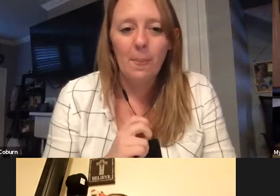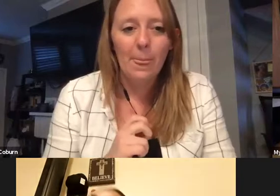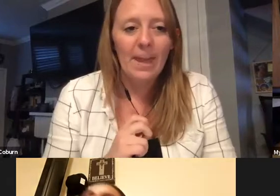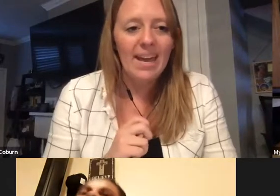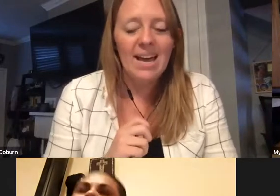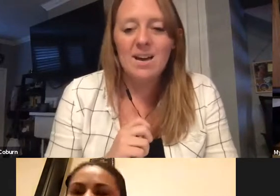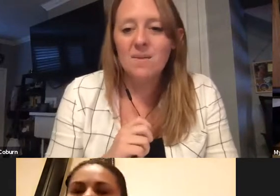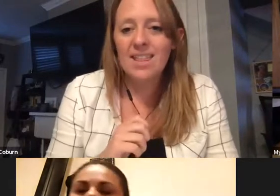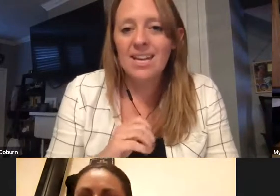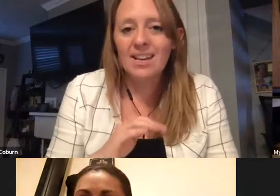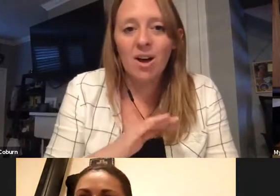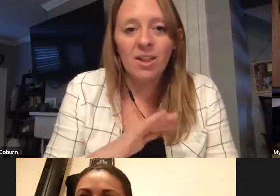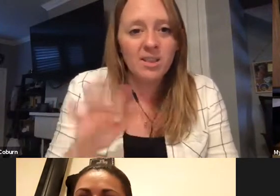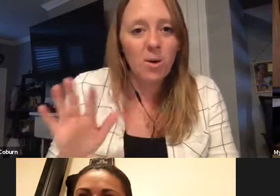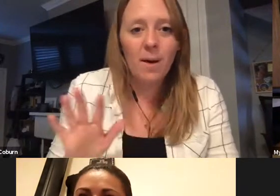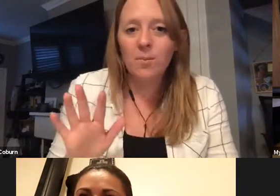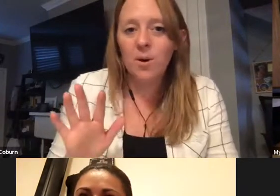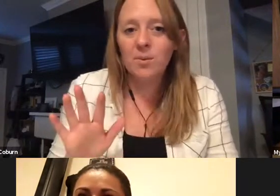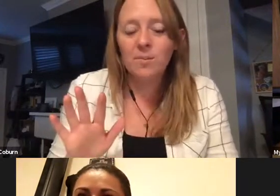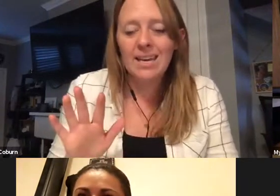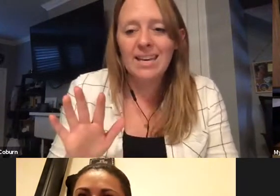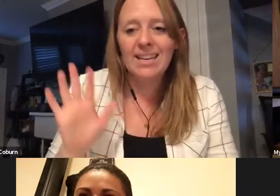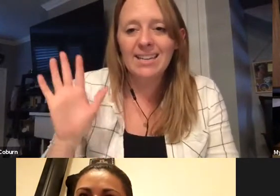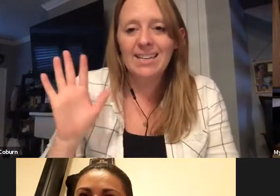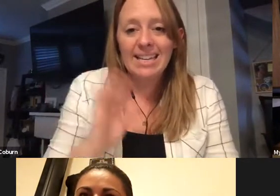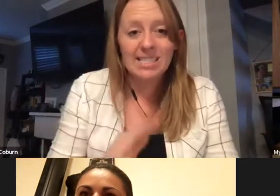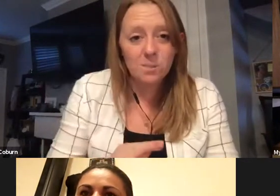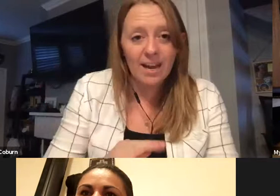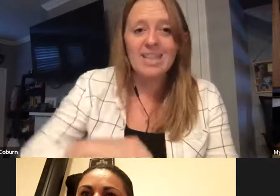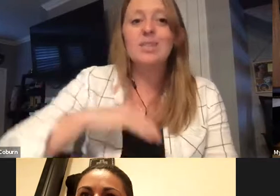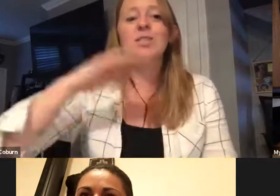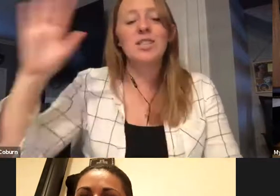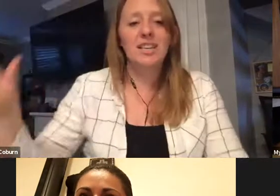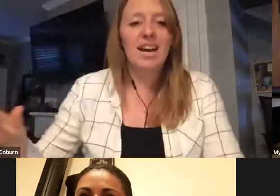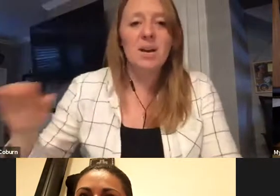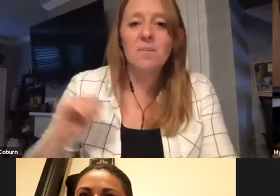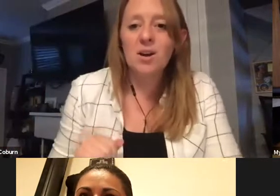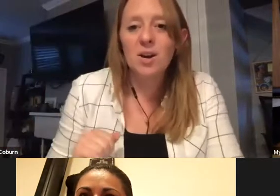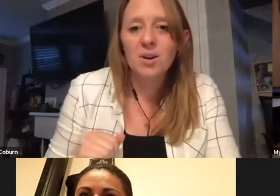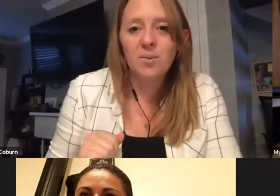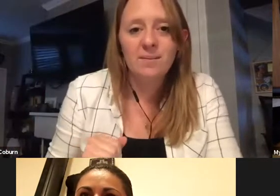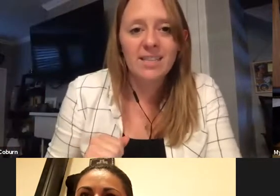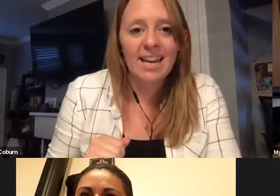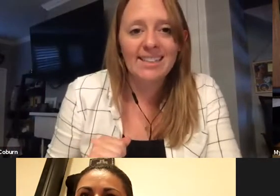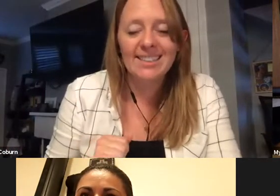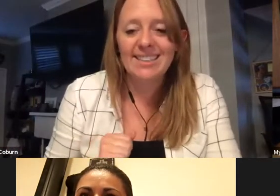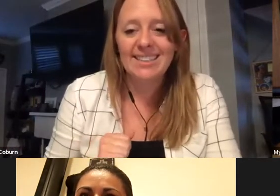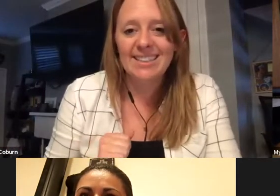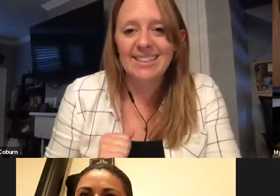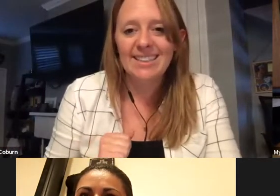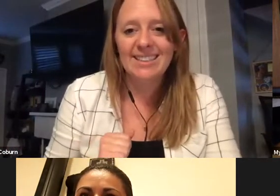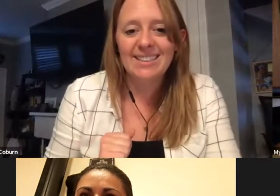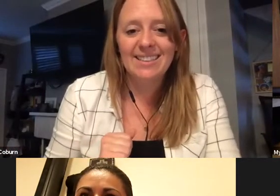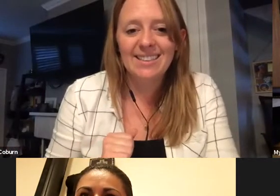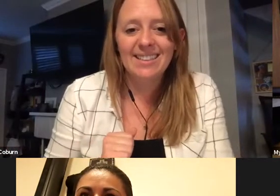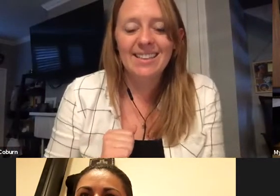importantes. And then this whole PowerPoint will be in Spanish on our website.